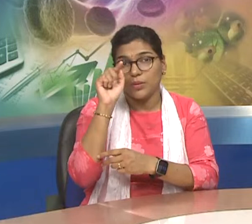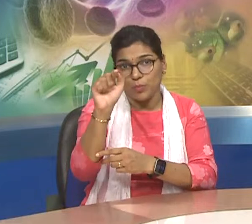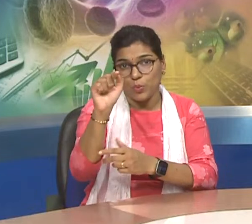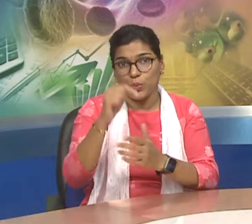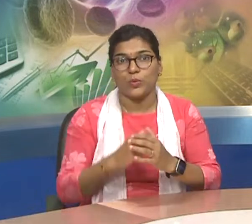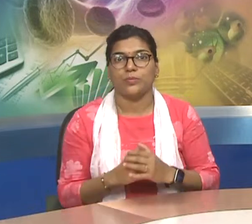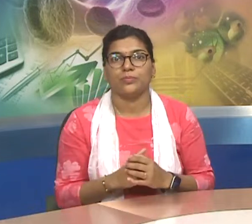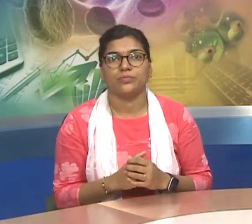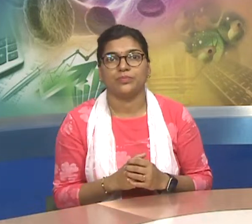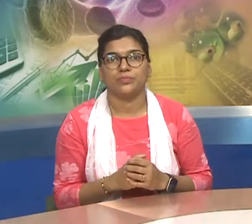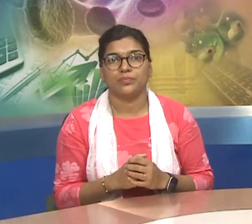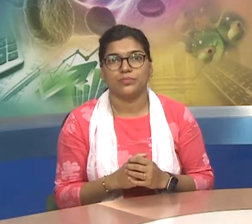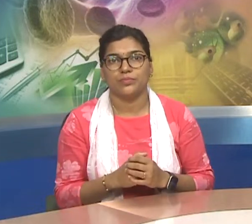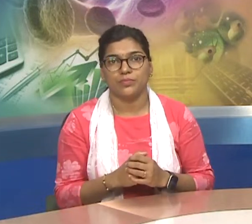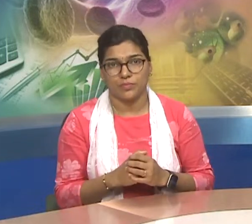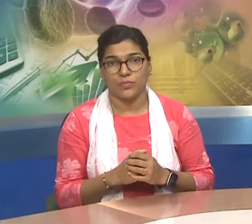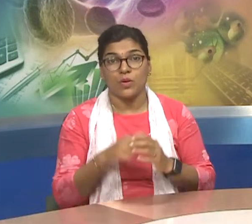Point number 3.